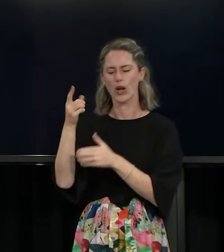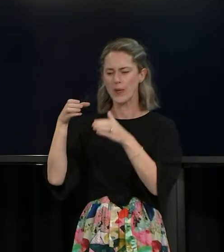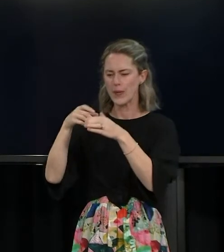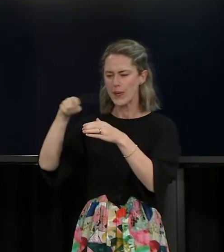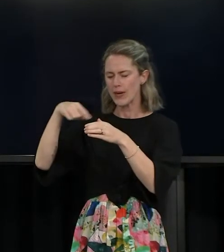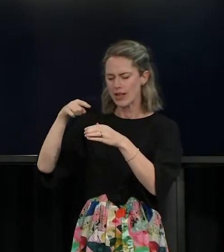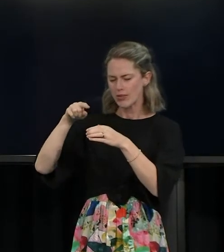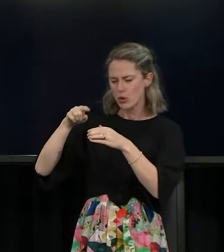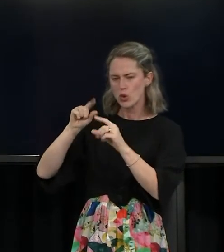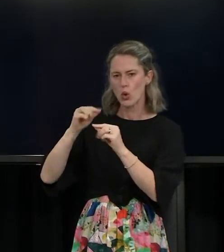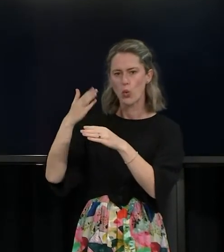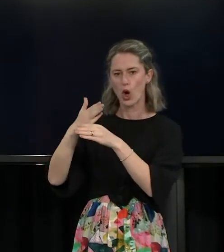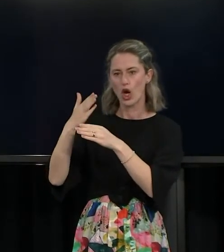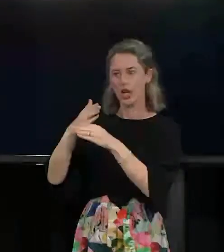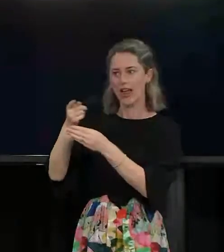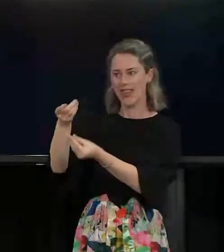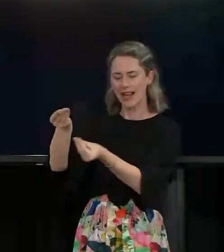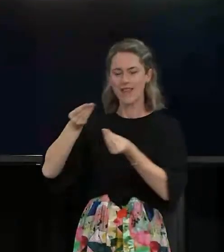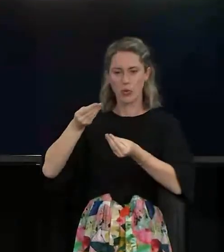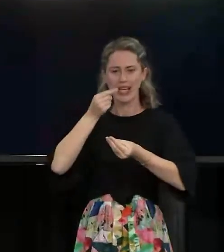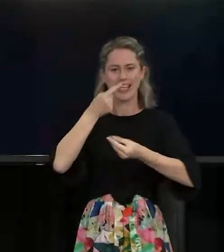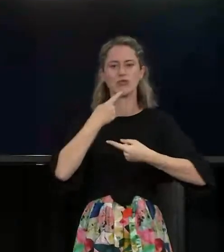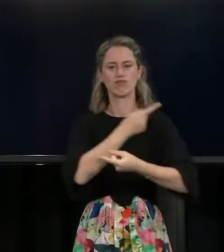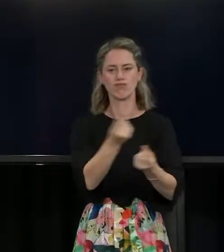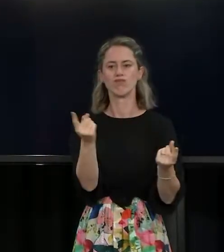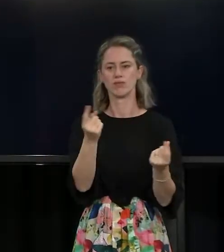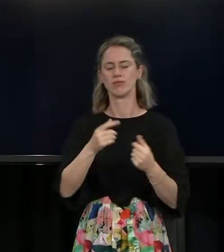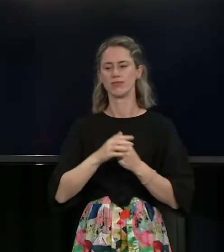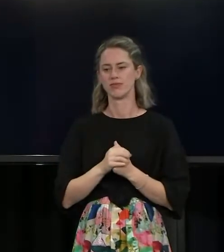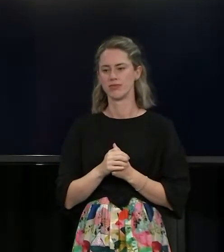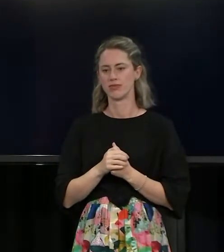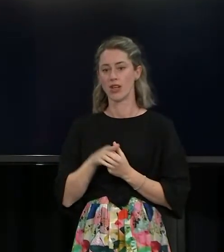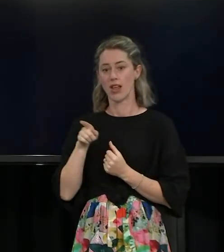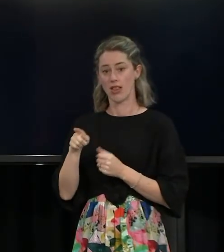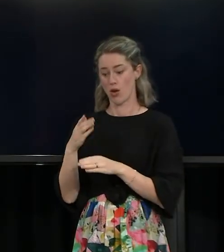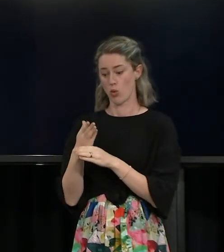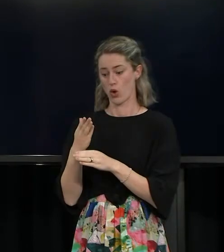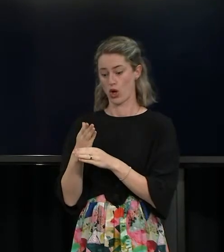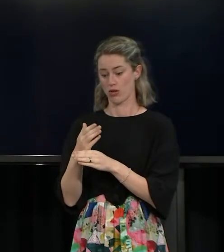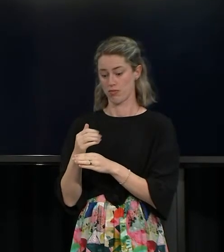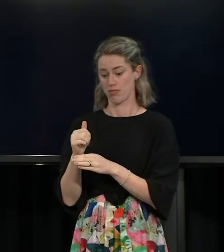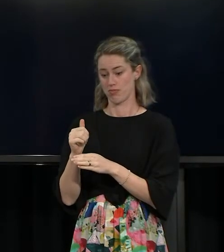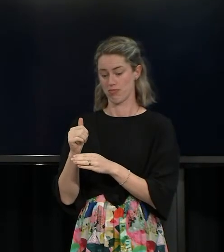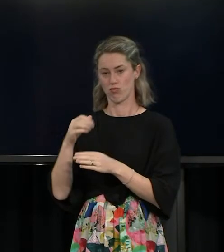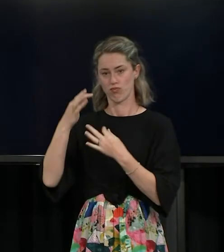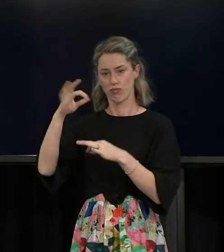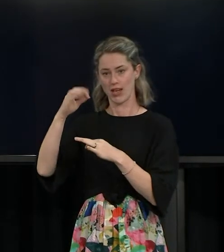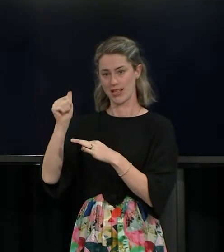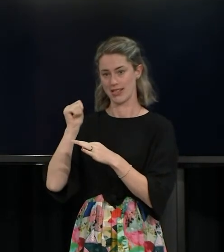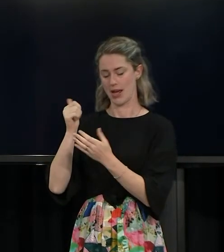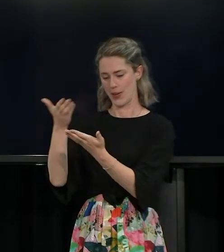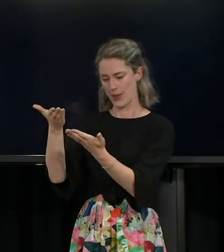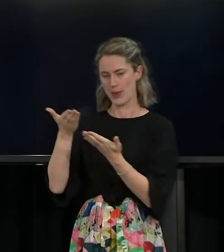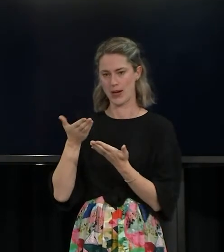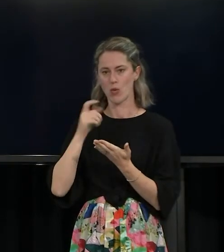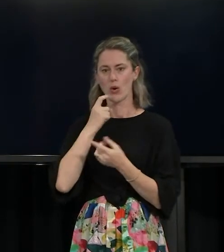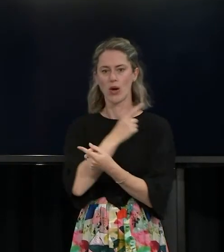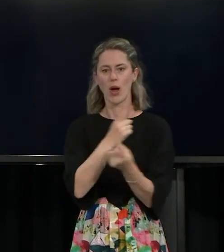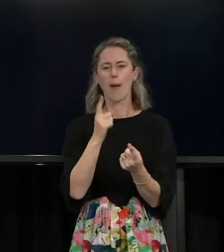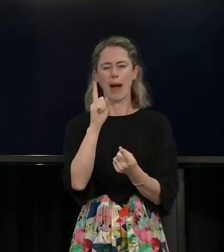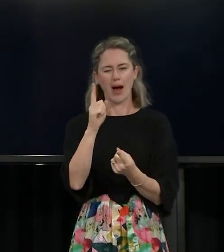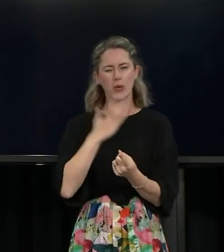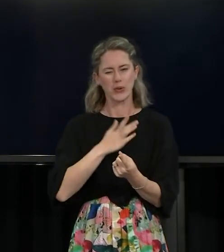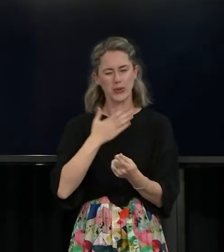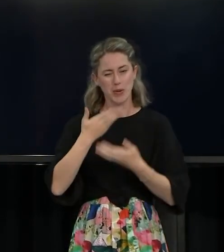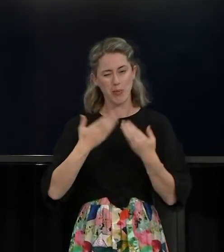do a piece of work we could share with everyone. We received that work just yesterday, and so a few disclaimers before the work is